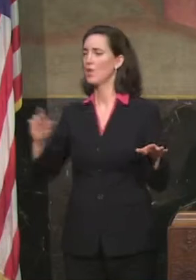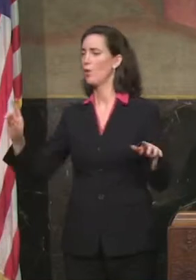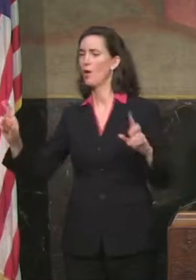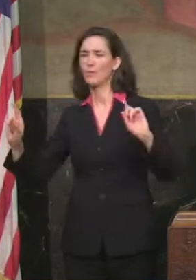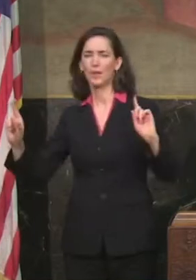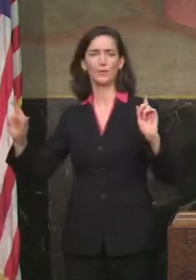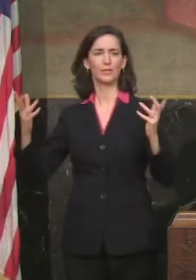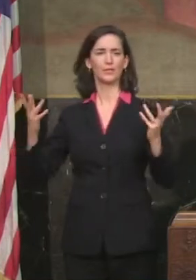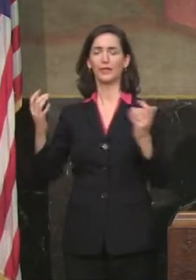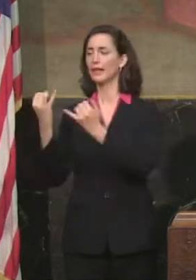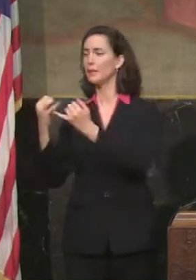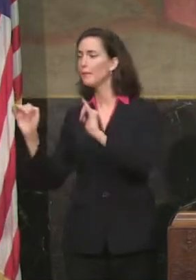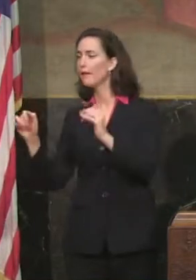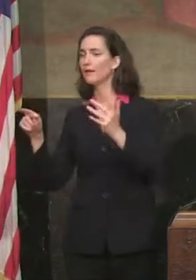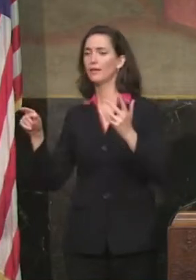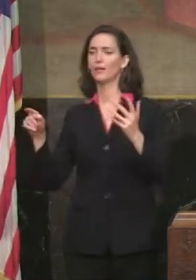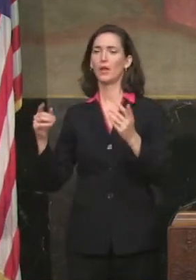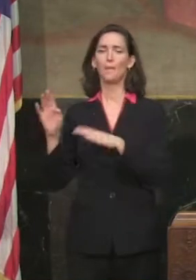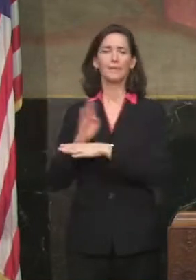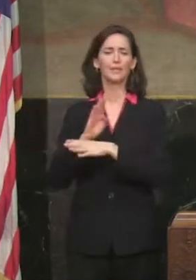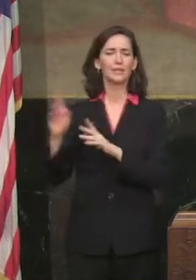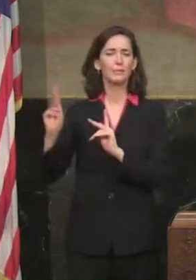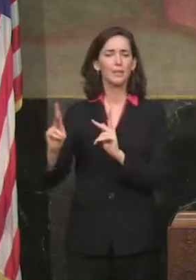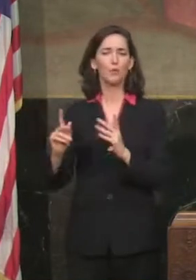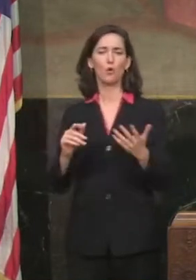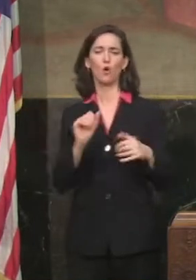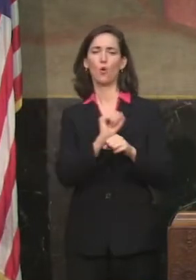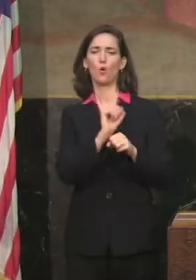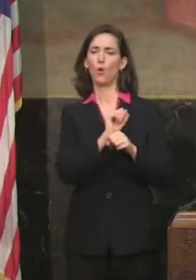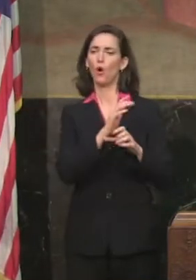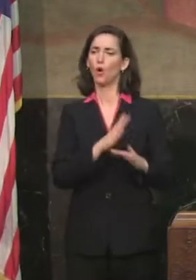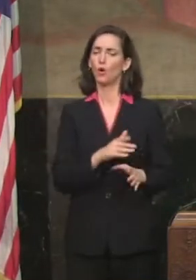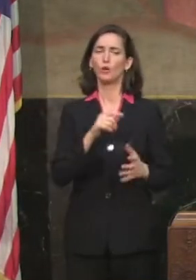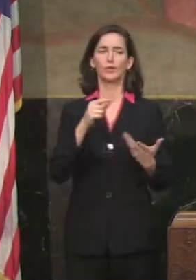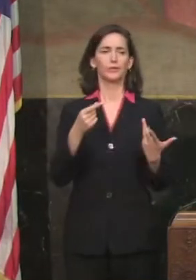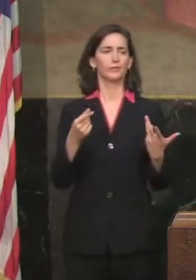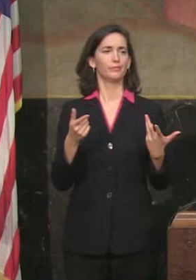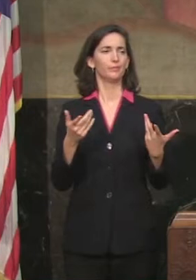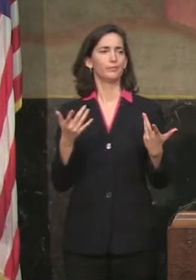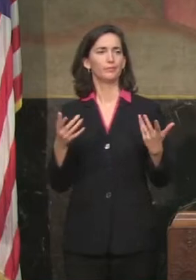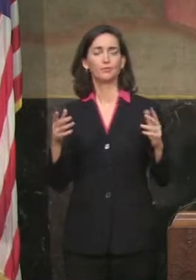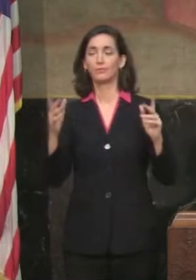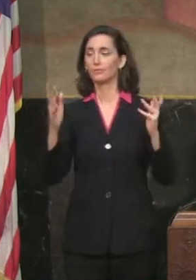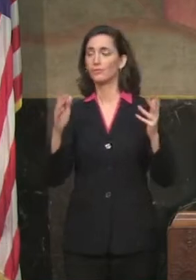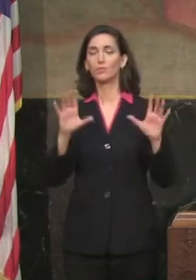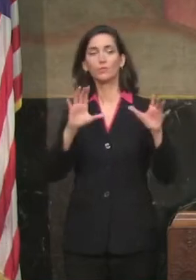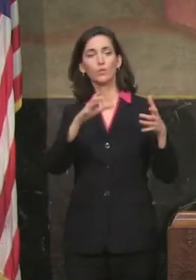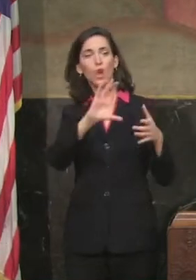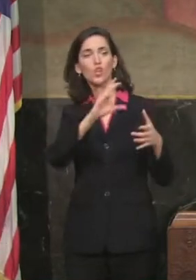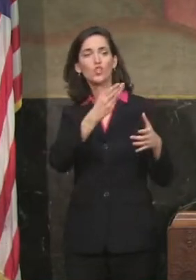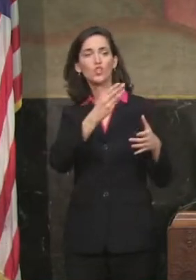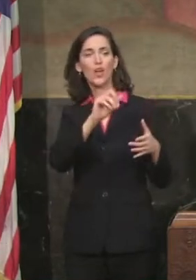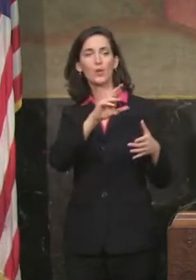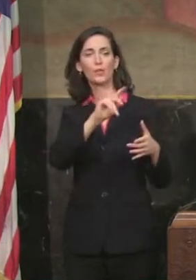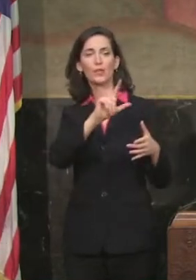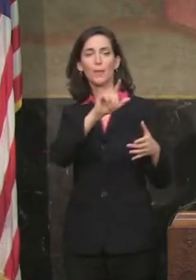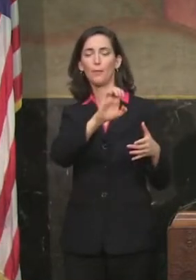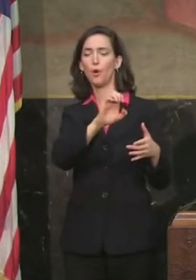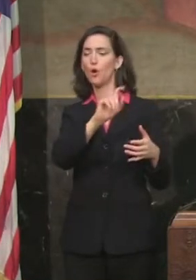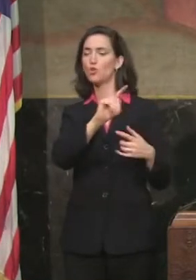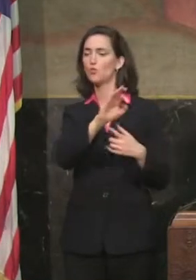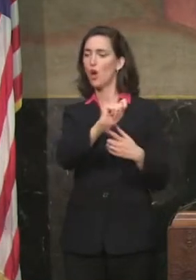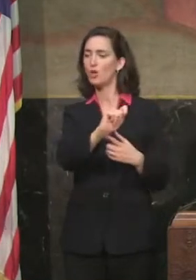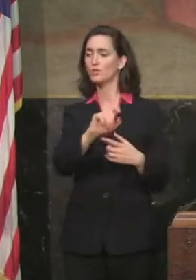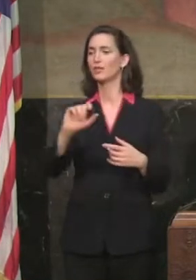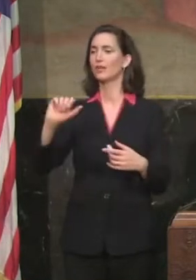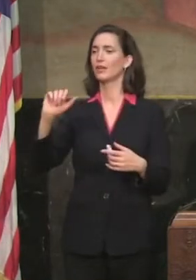Democrats, independents, business folks, labor folks, the Pew Charitable Trust, the ACLU,